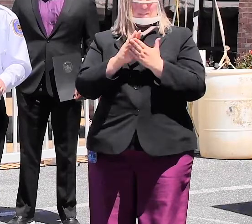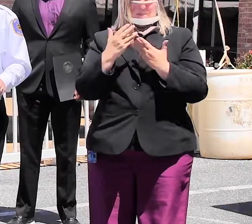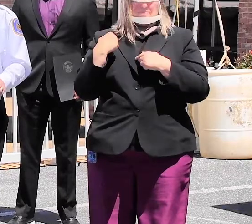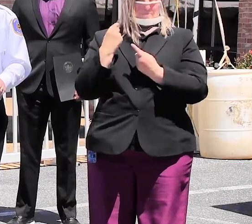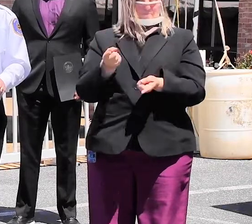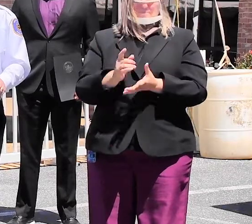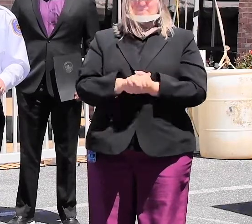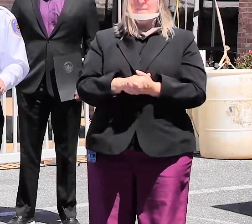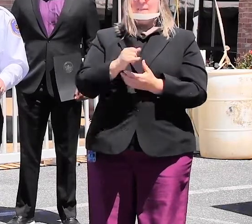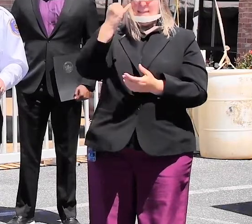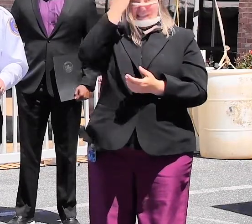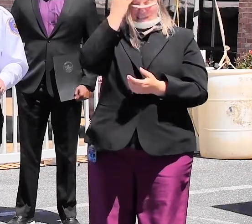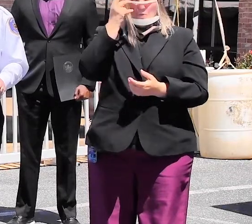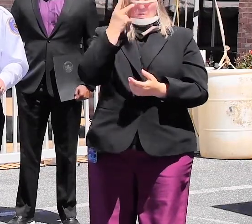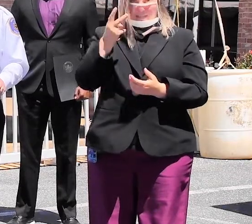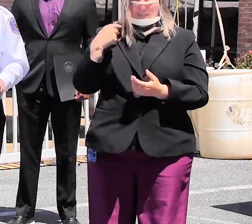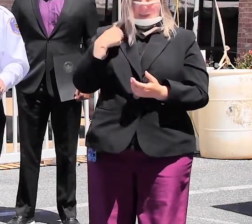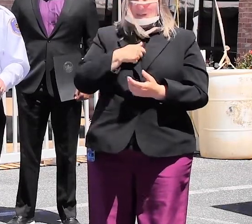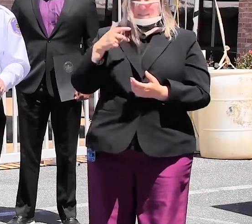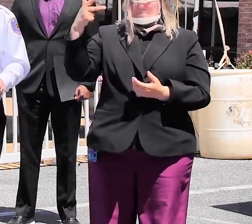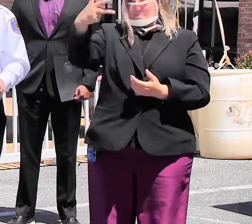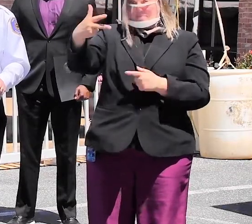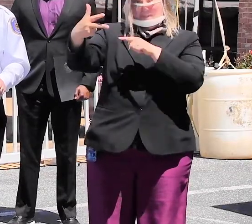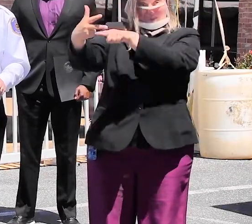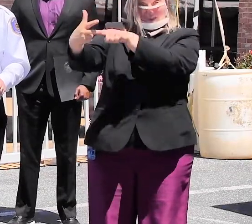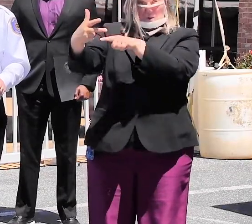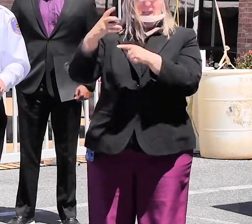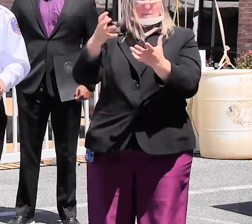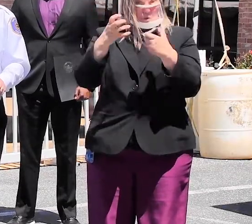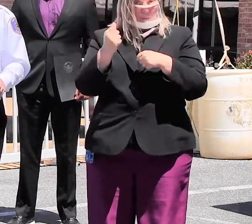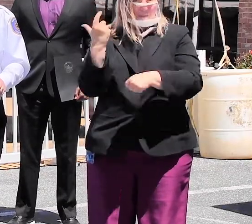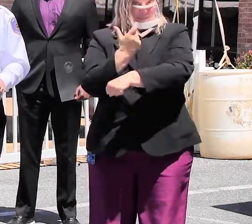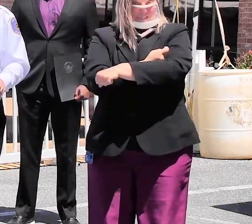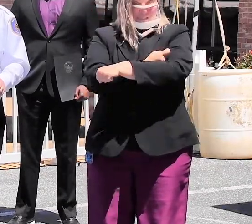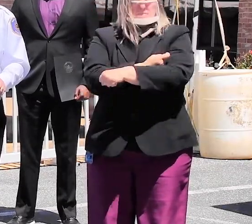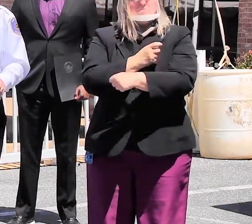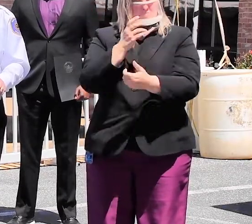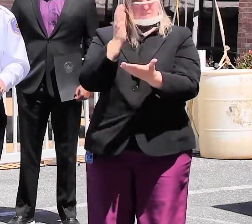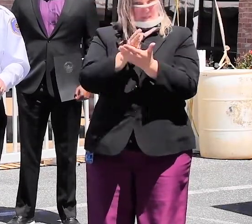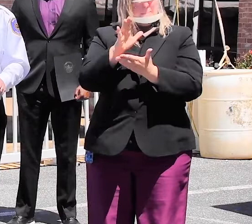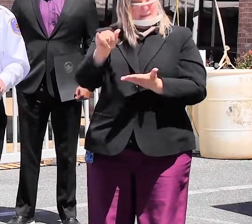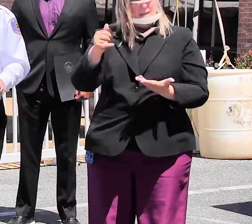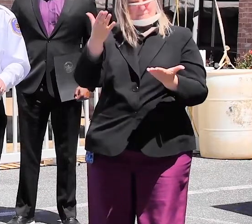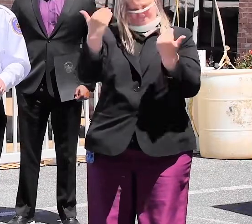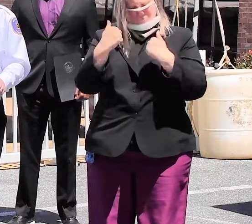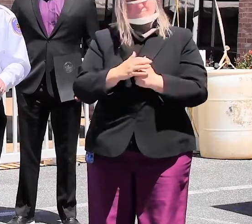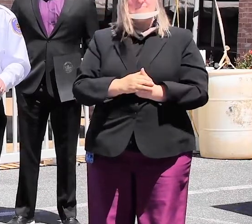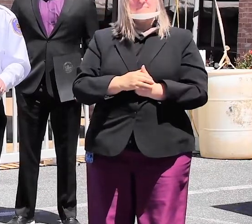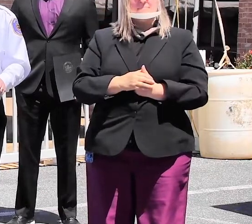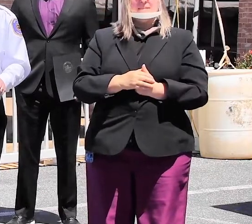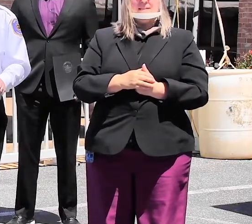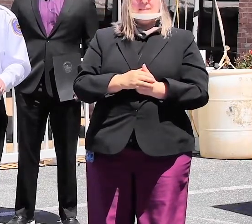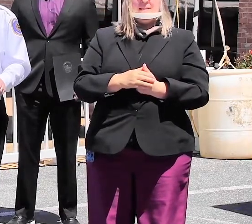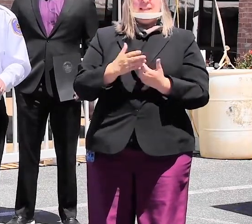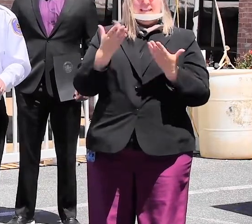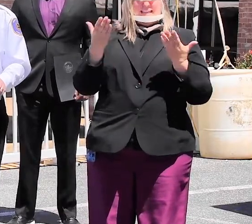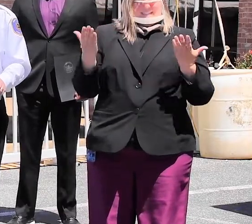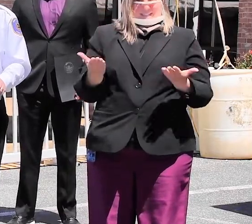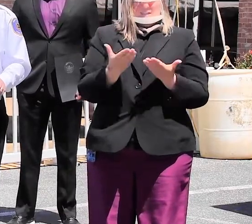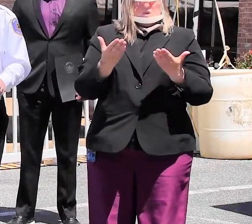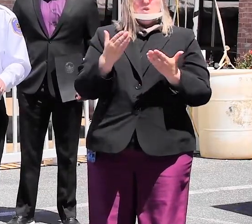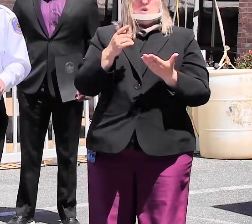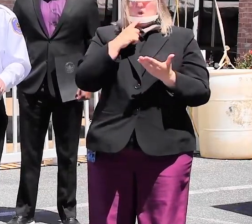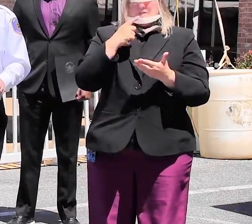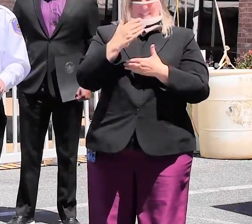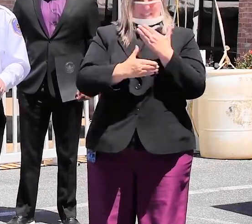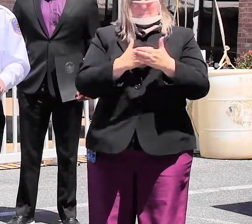So if you see us out there and you want to get a vaccine, stop in. These are the steps back to